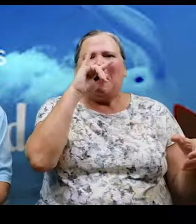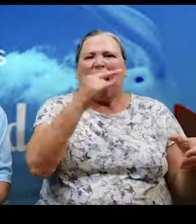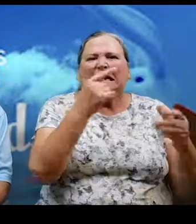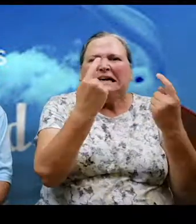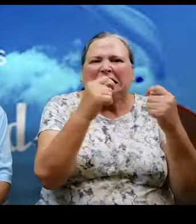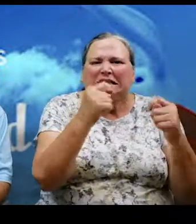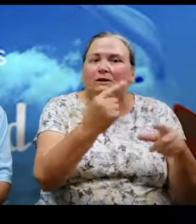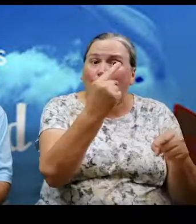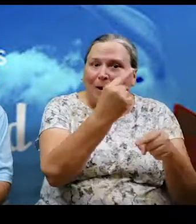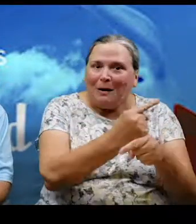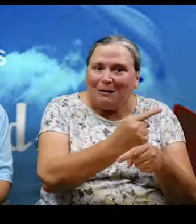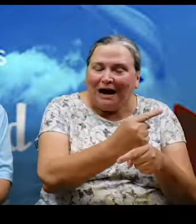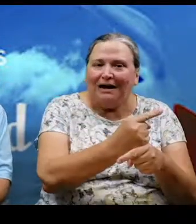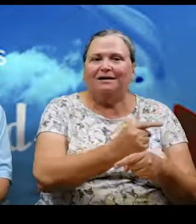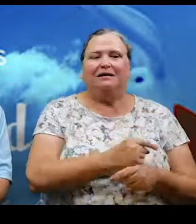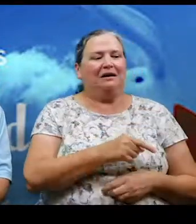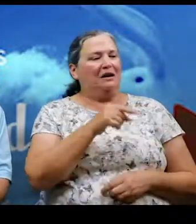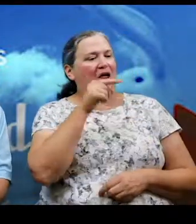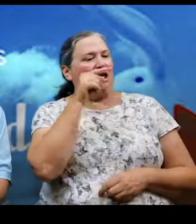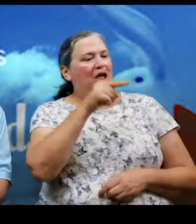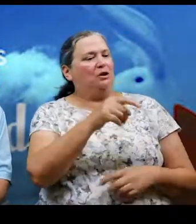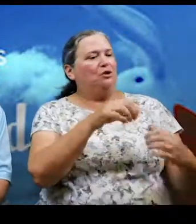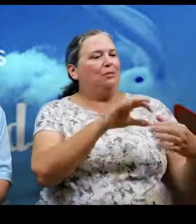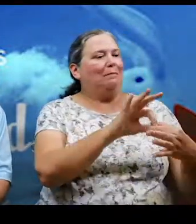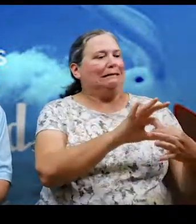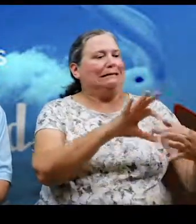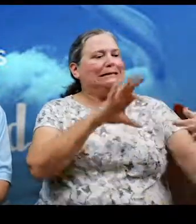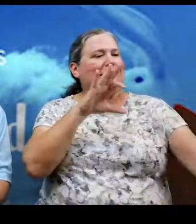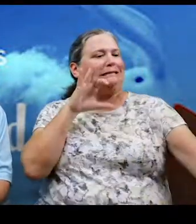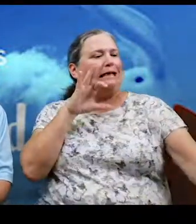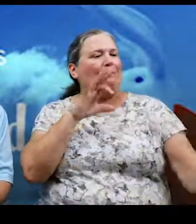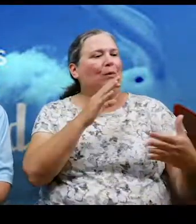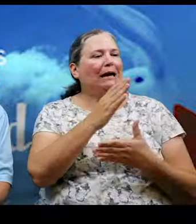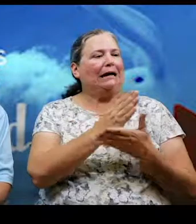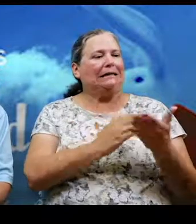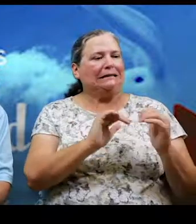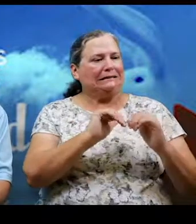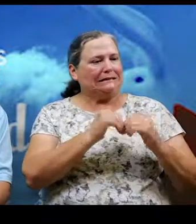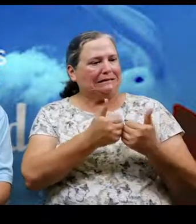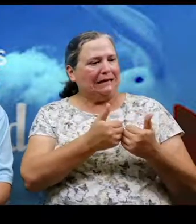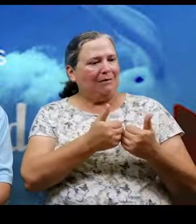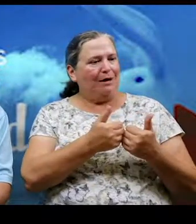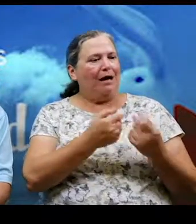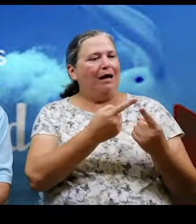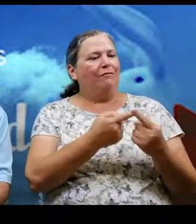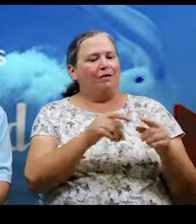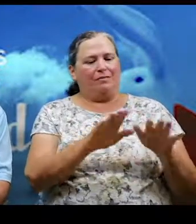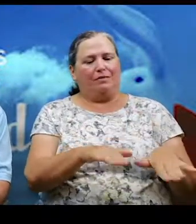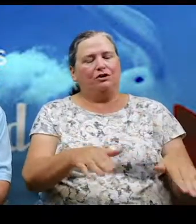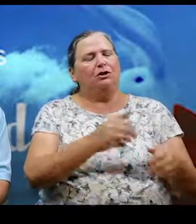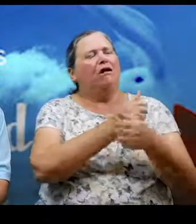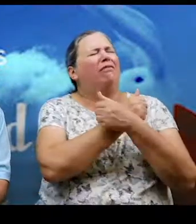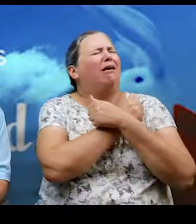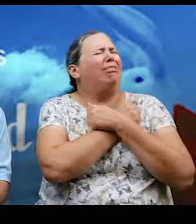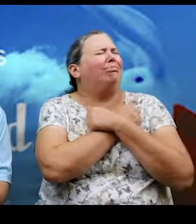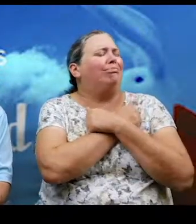am I right? And you have been separated, somehow, from the child who loves you."